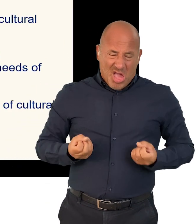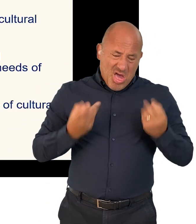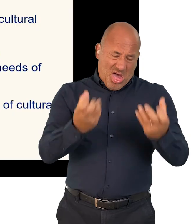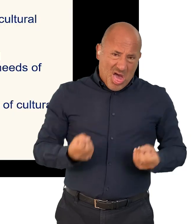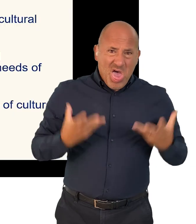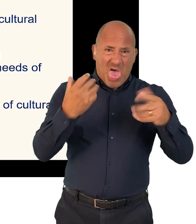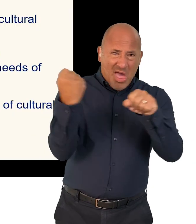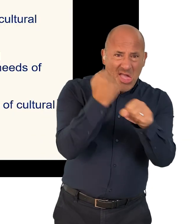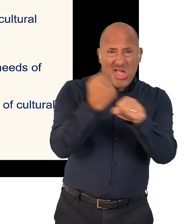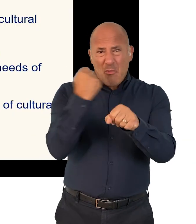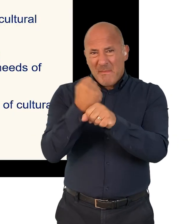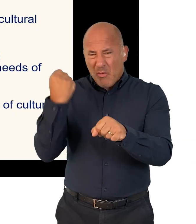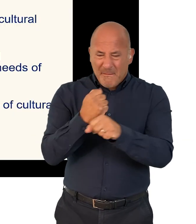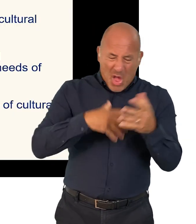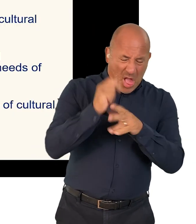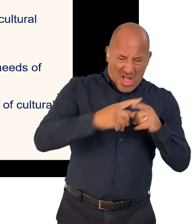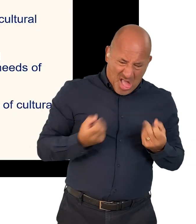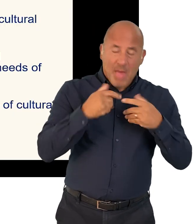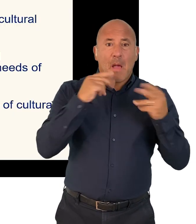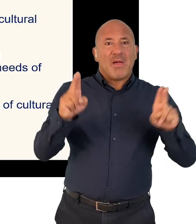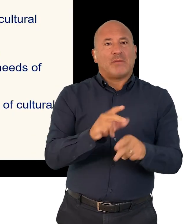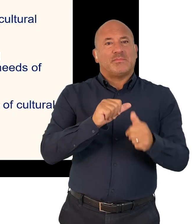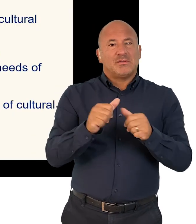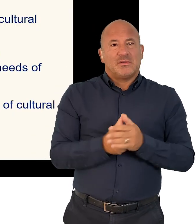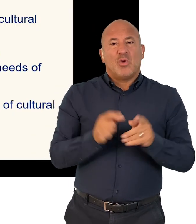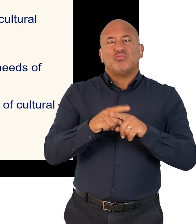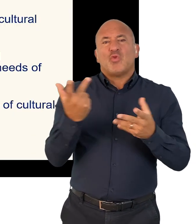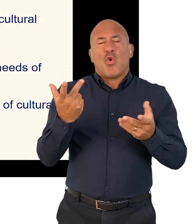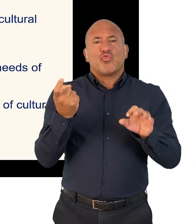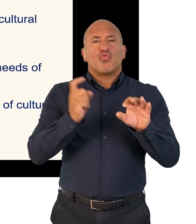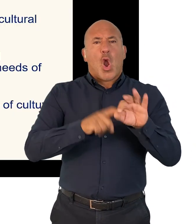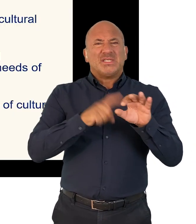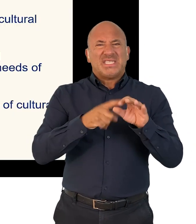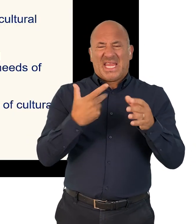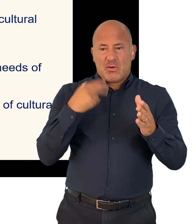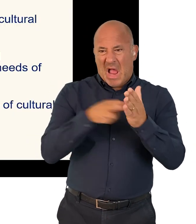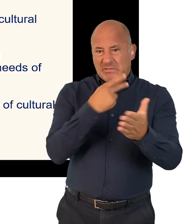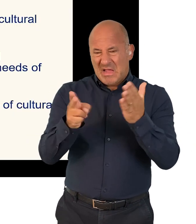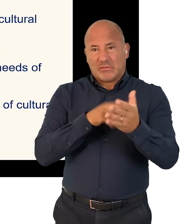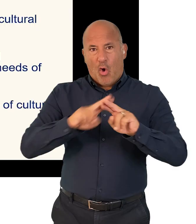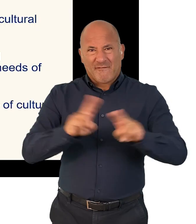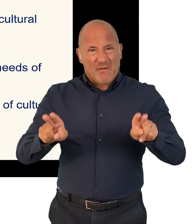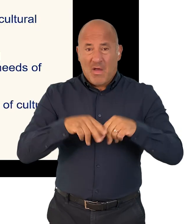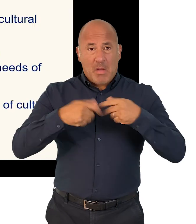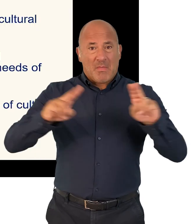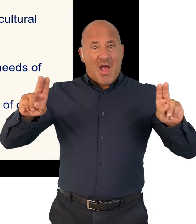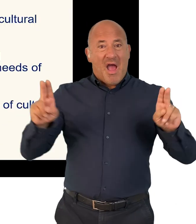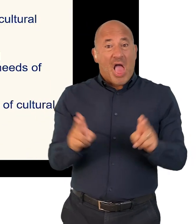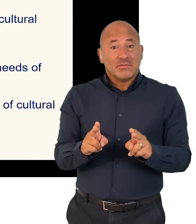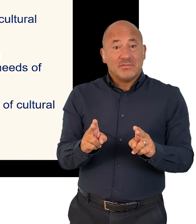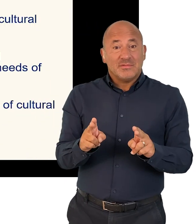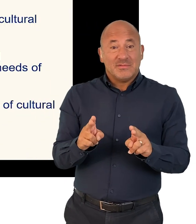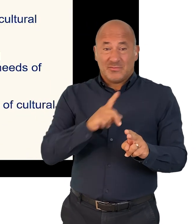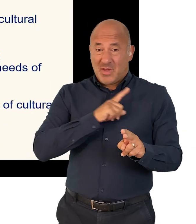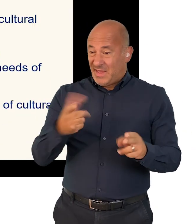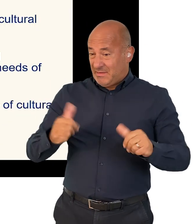of cultural assets, reduced loss of high quality cultural work from creative and cultural organisations as a result of asset failure